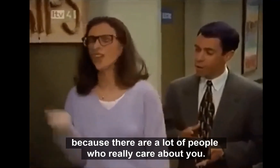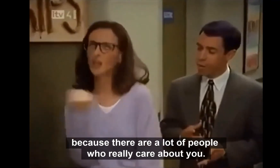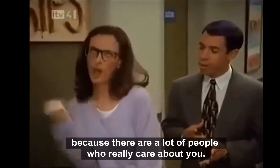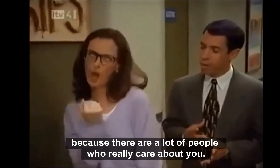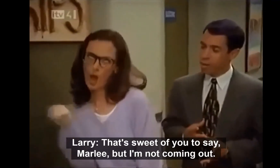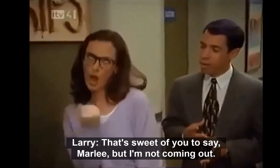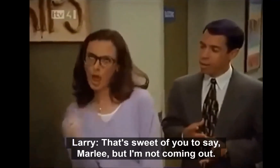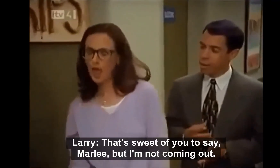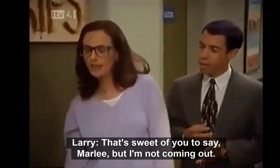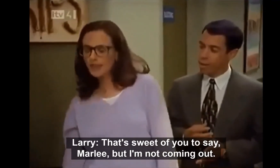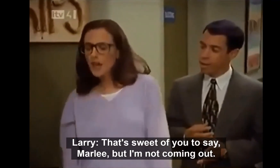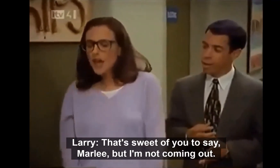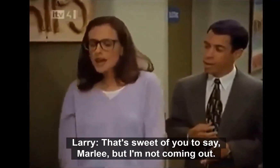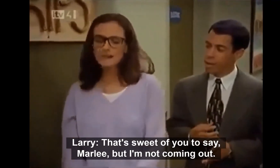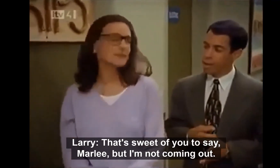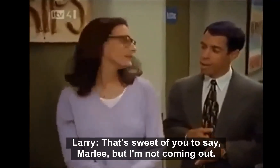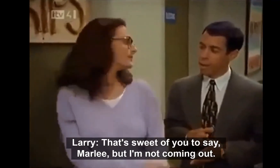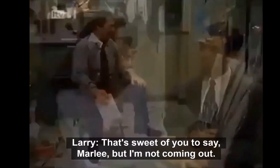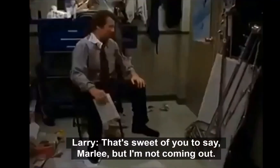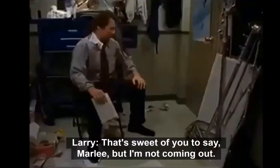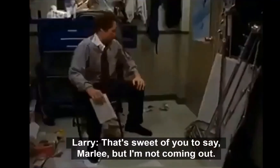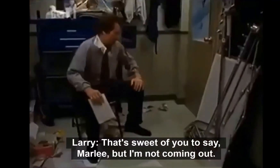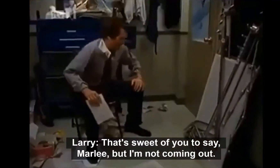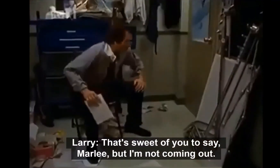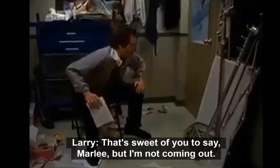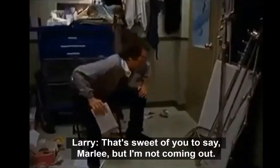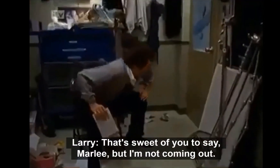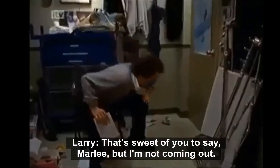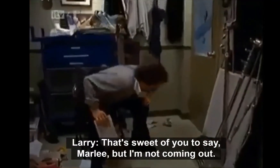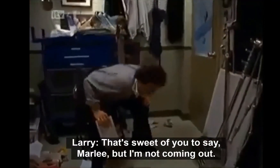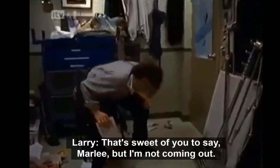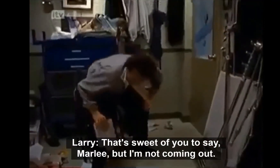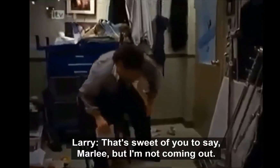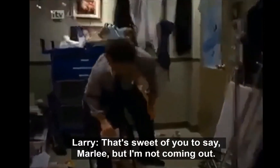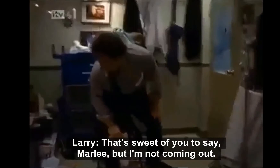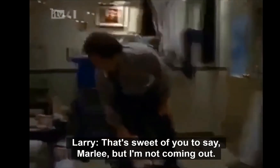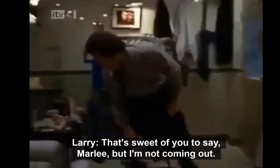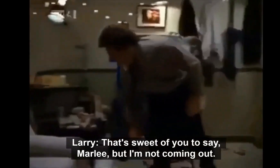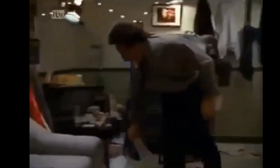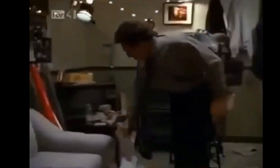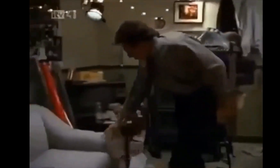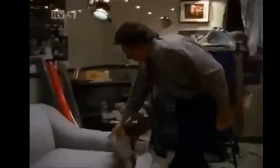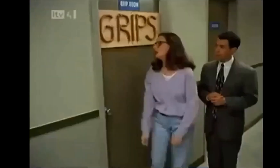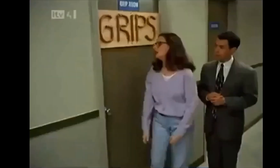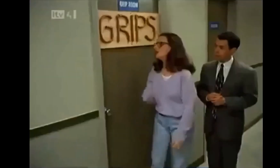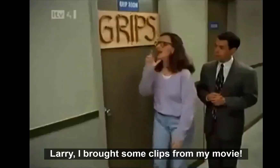you. That's sweet of you to say, Marley, but I'm not coming out.